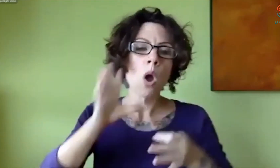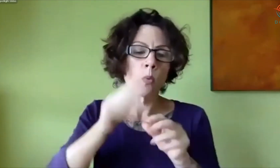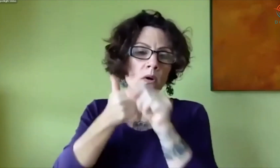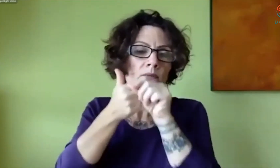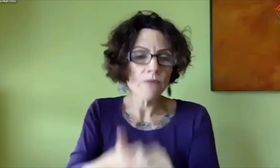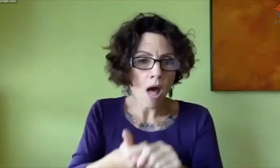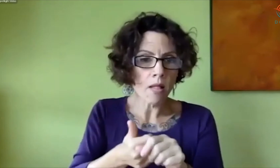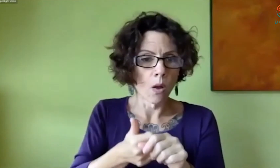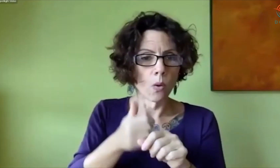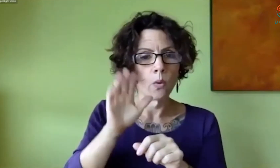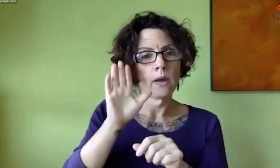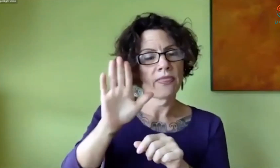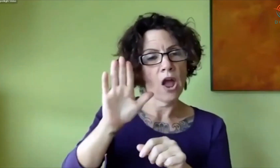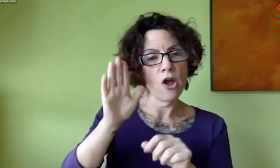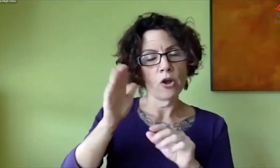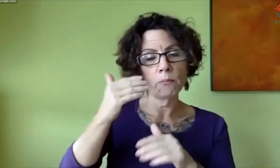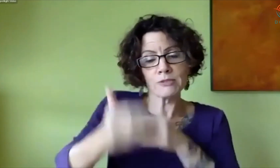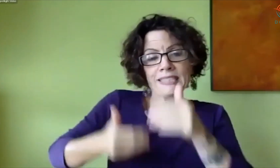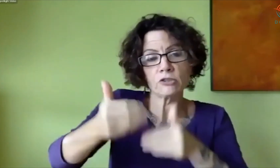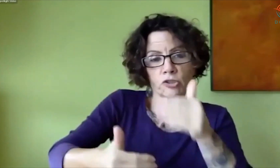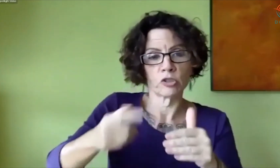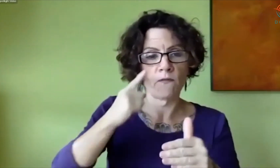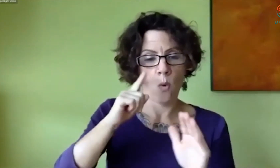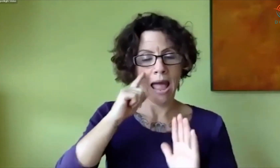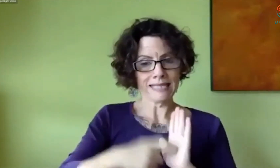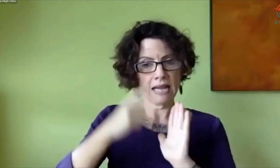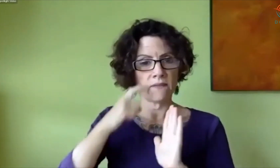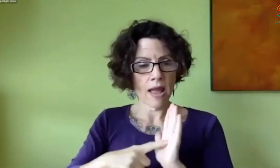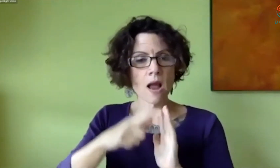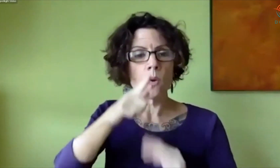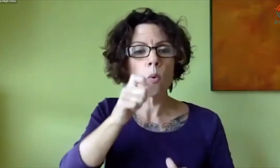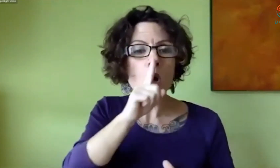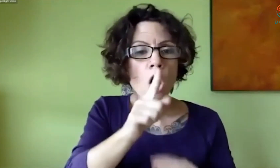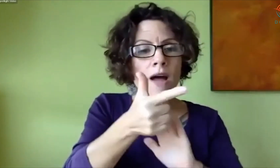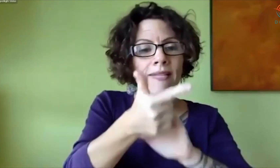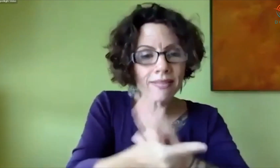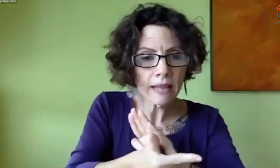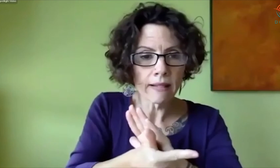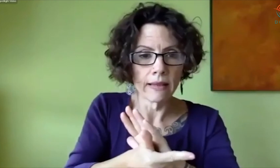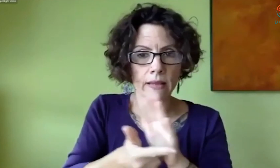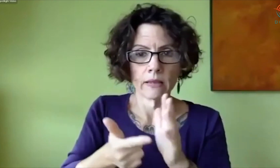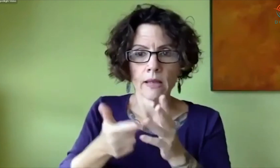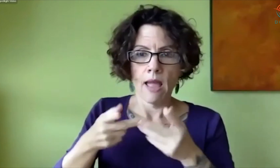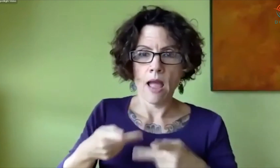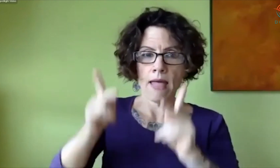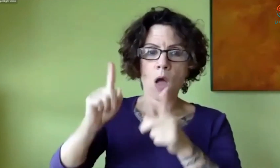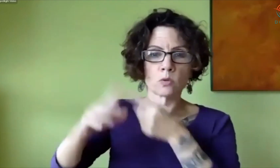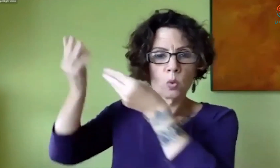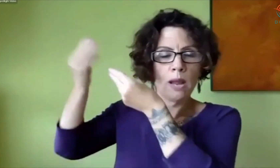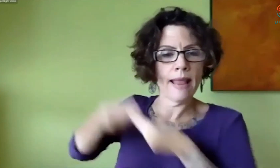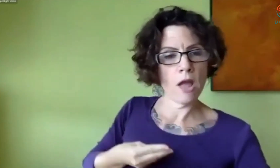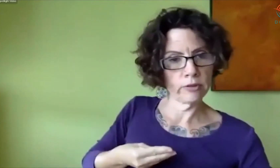court will follow the procedures for identifying who is legally allowed